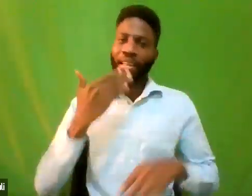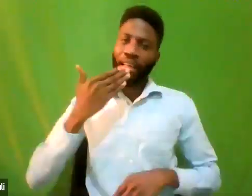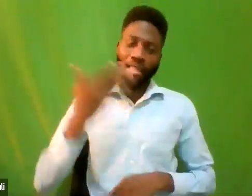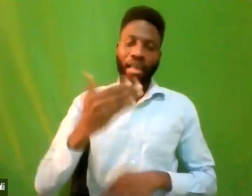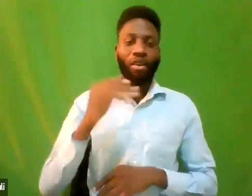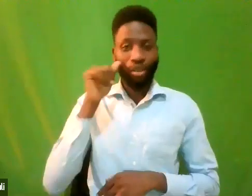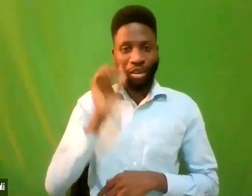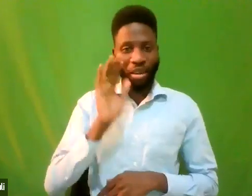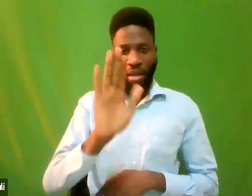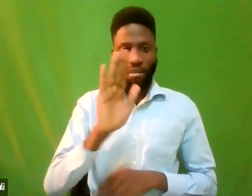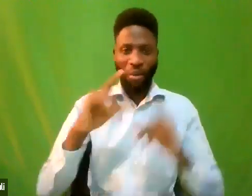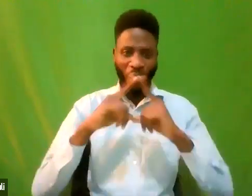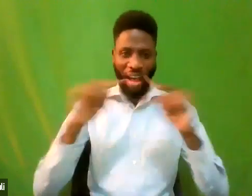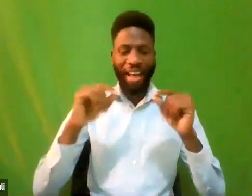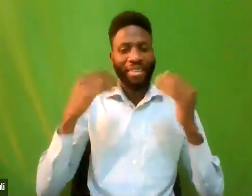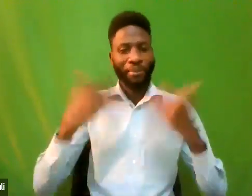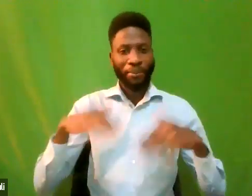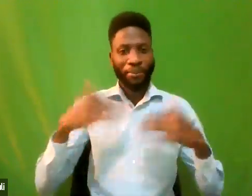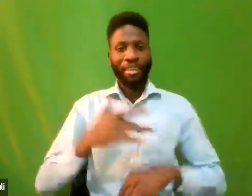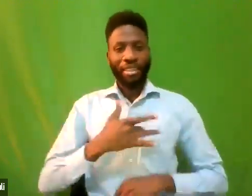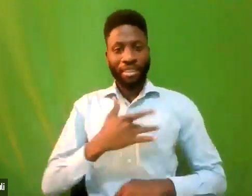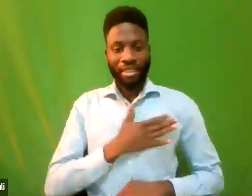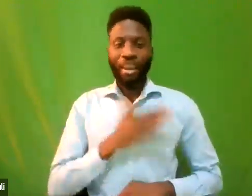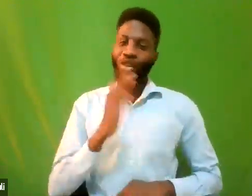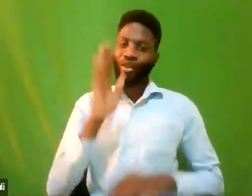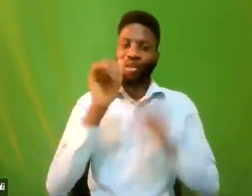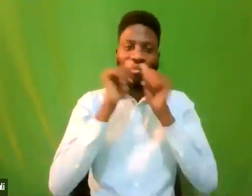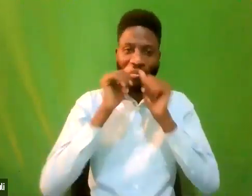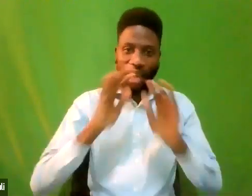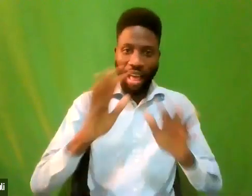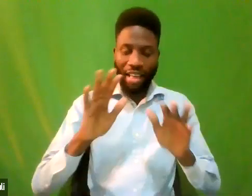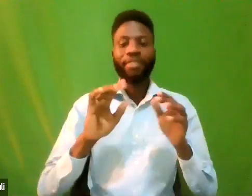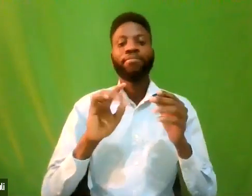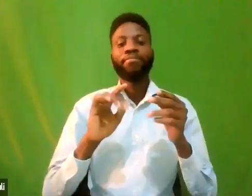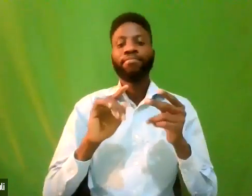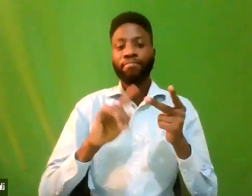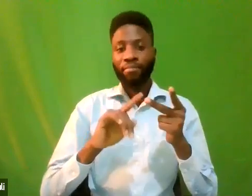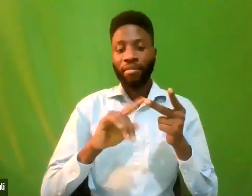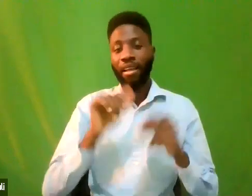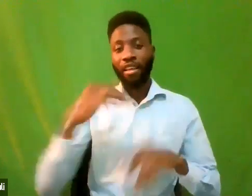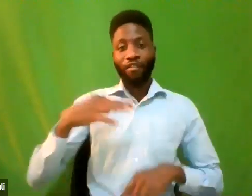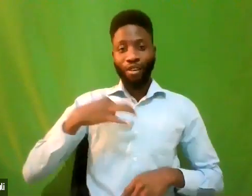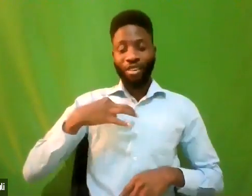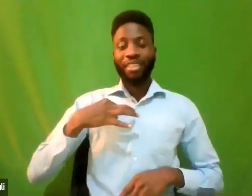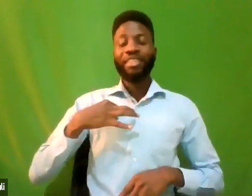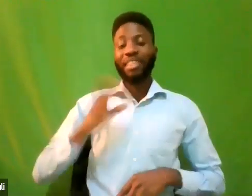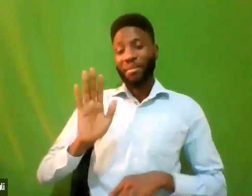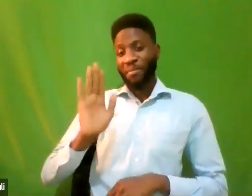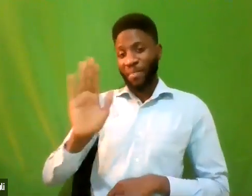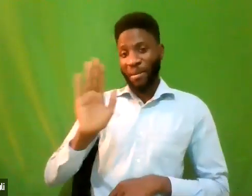inspiring words. God bless you. Then we have a volunteer to give her gratitude from